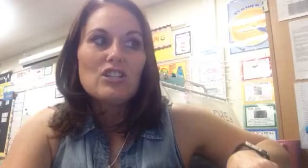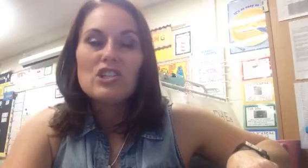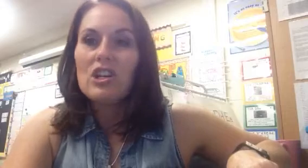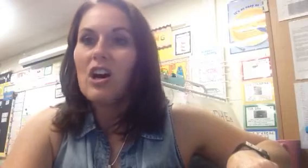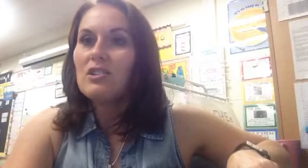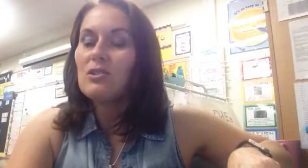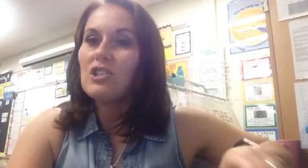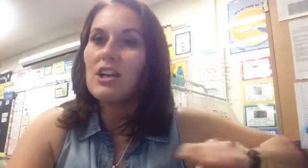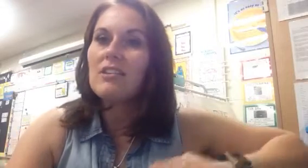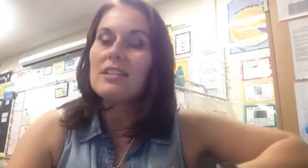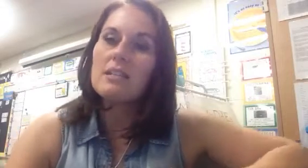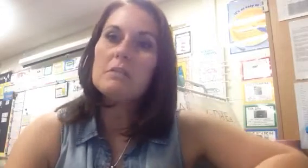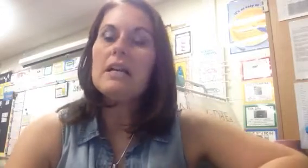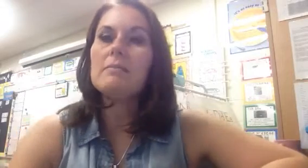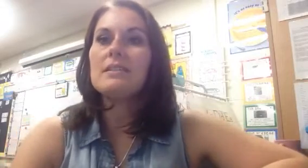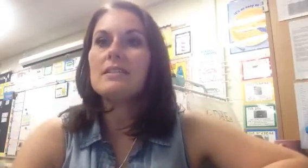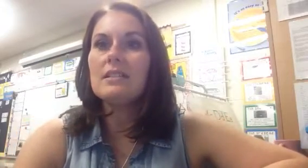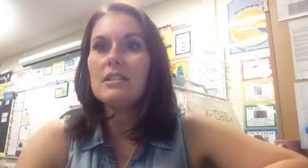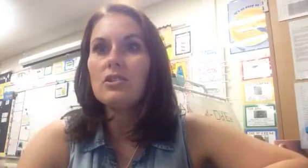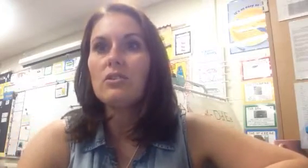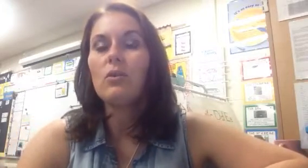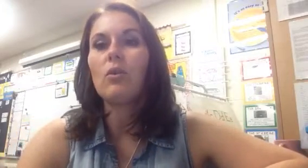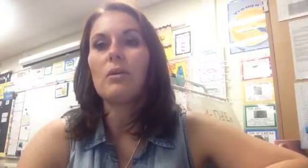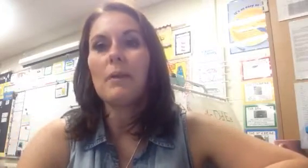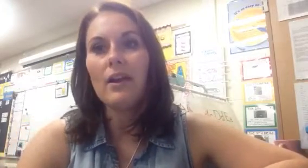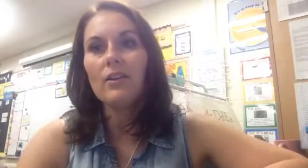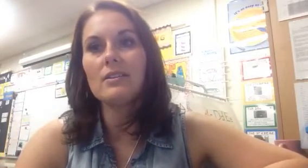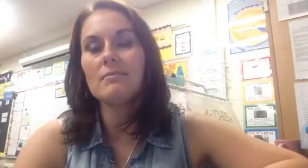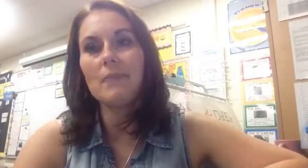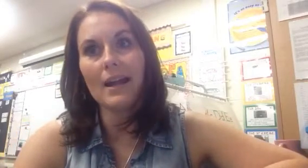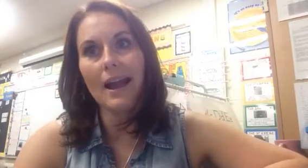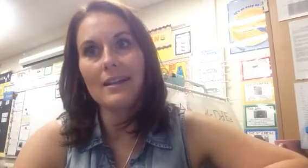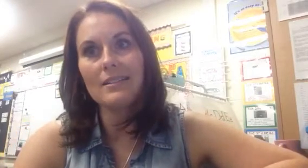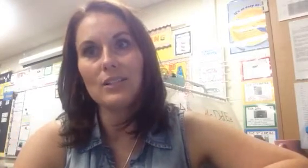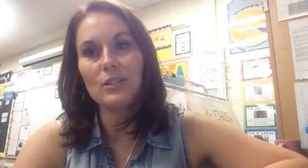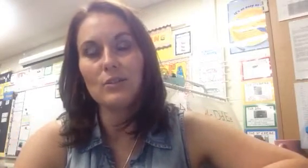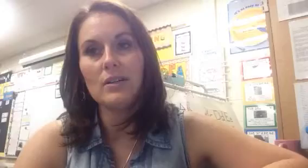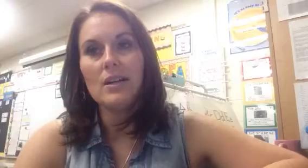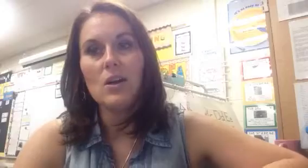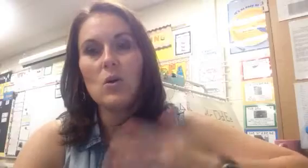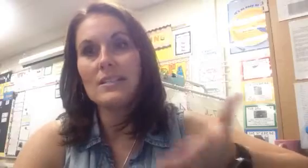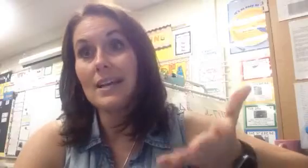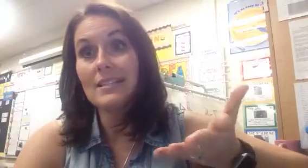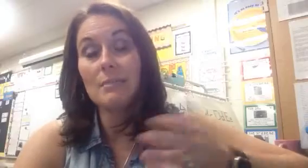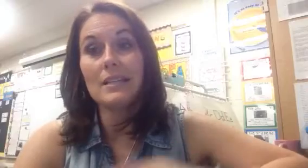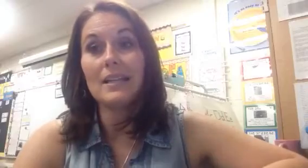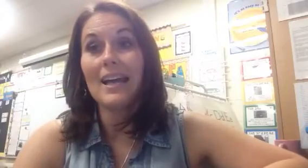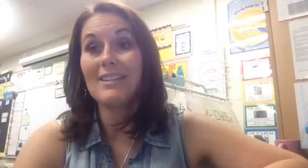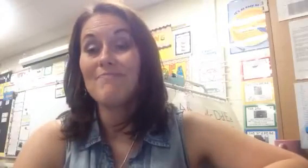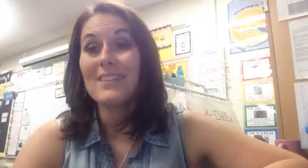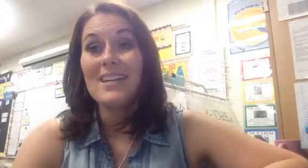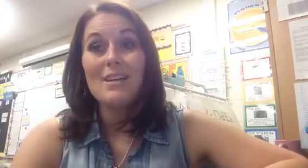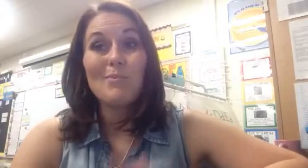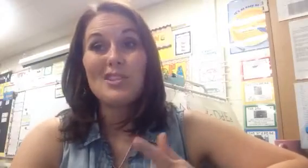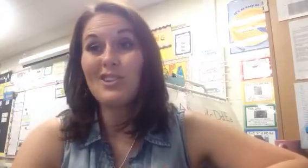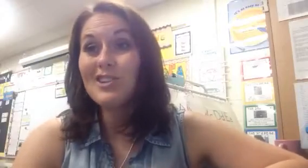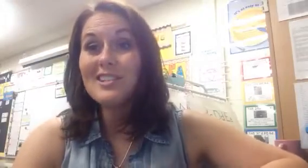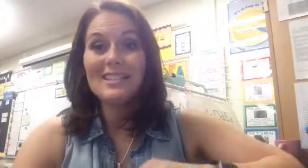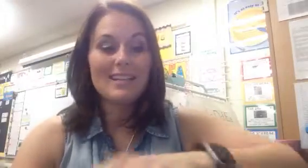She also shared that sometimes a teacher or a parent might ask you or say something like, boys and girls,